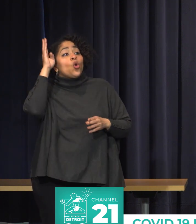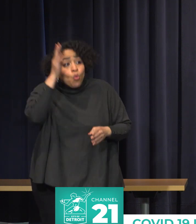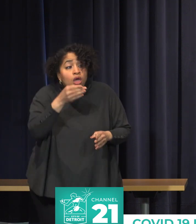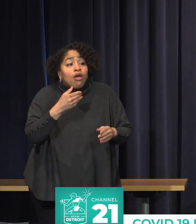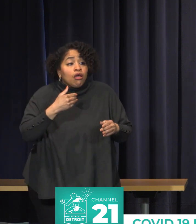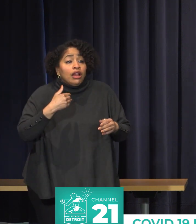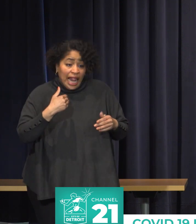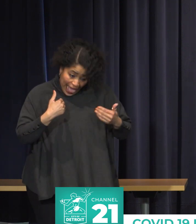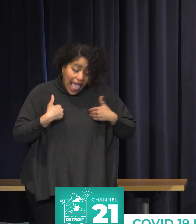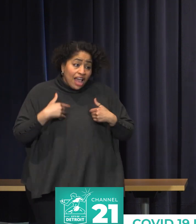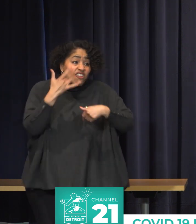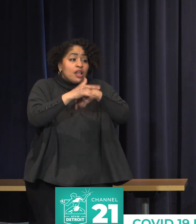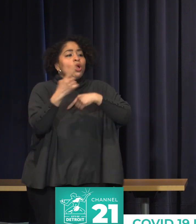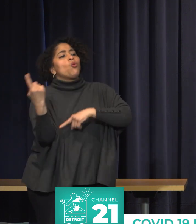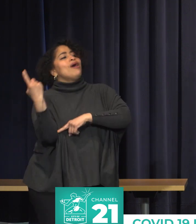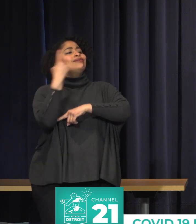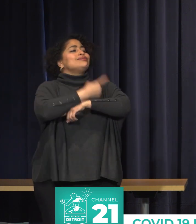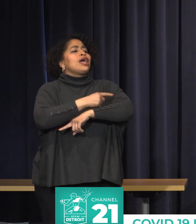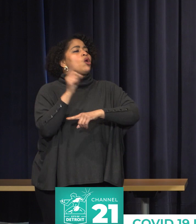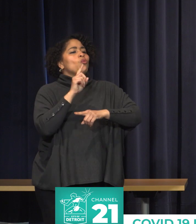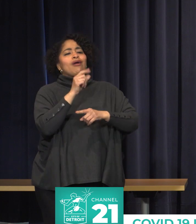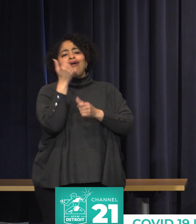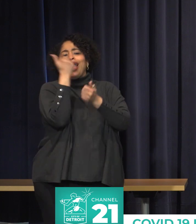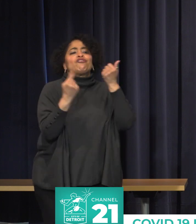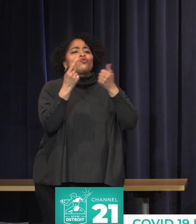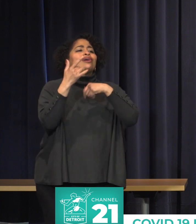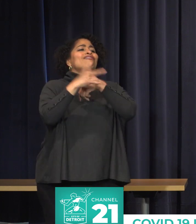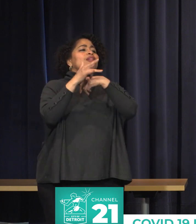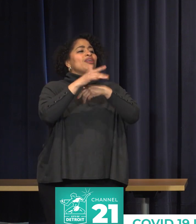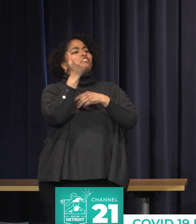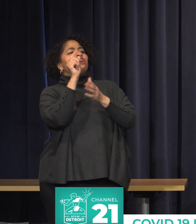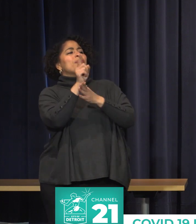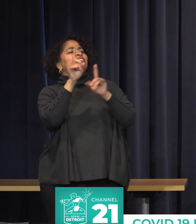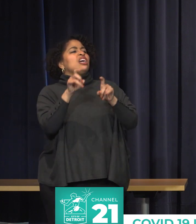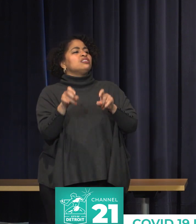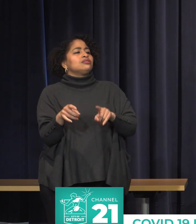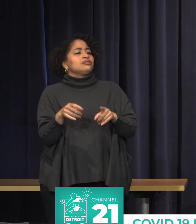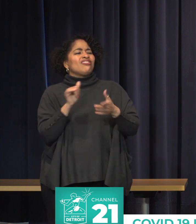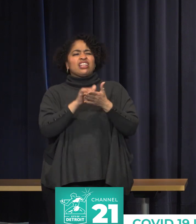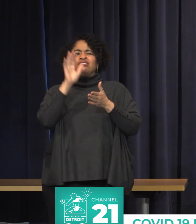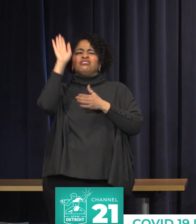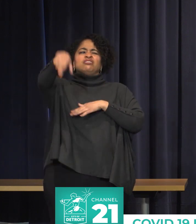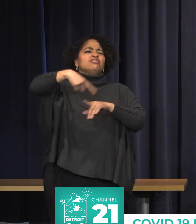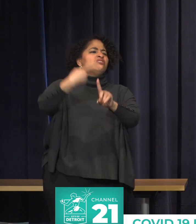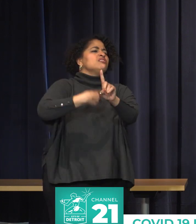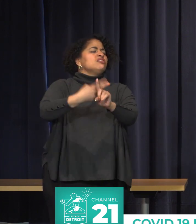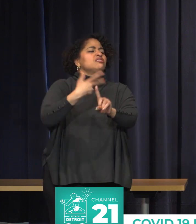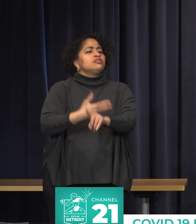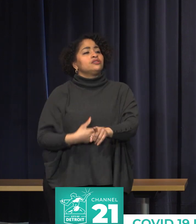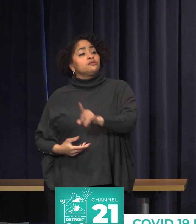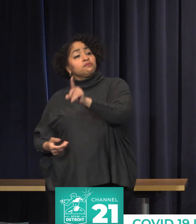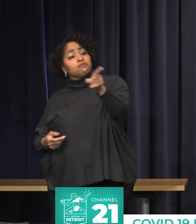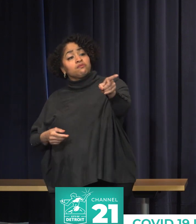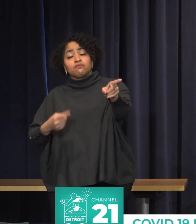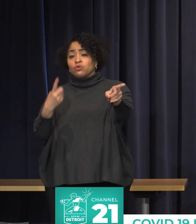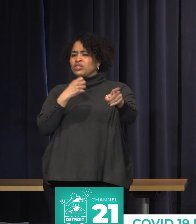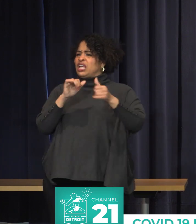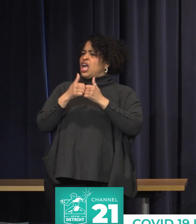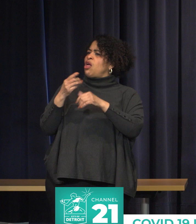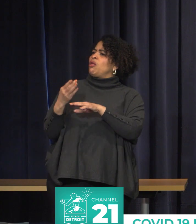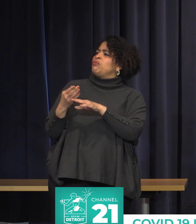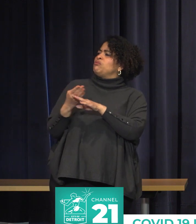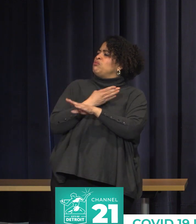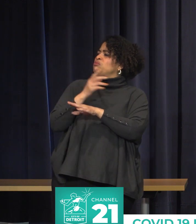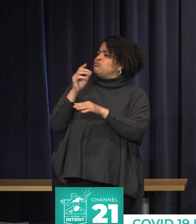15-minute test, but that's months away. How long does it take after you've contracted it to where it can be tested? Within a day or